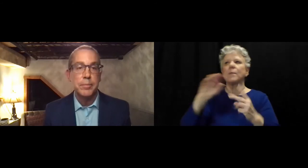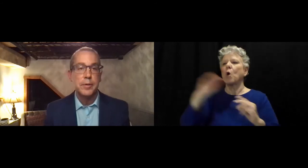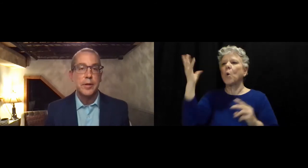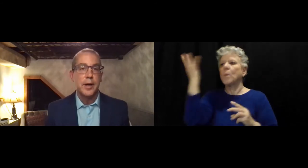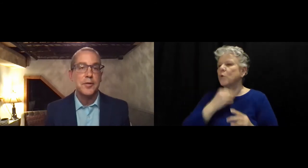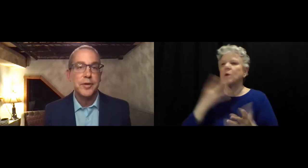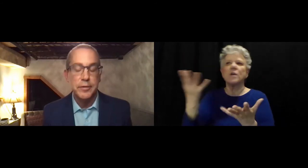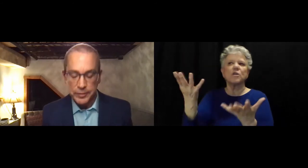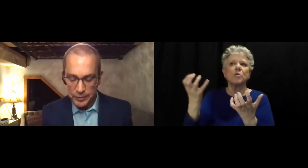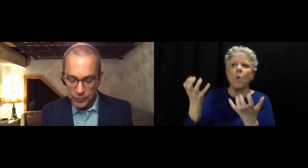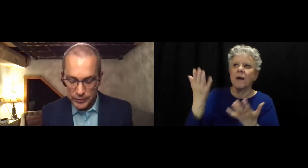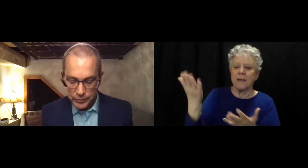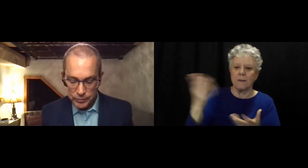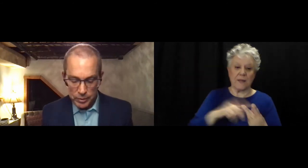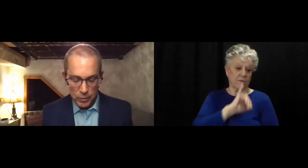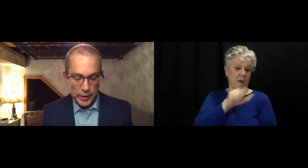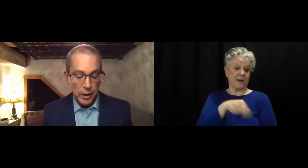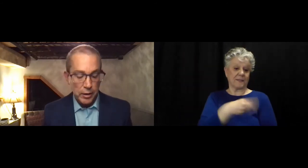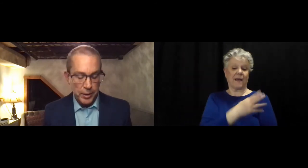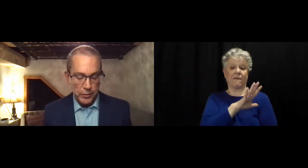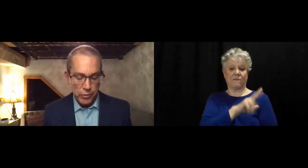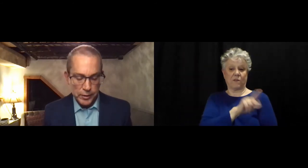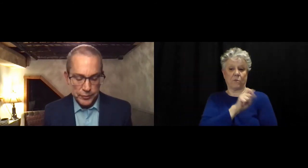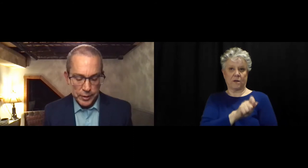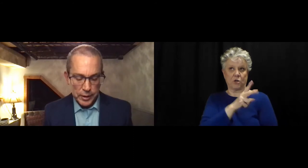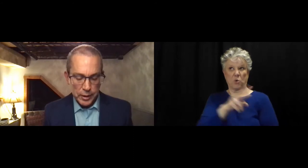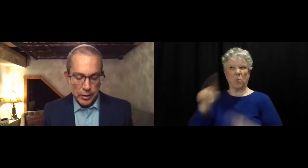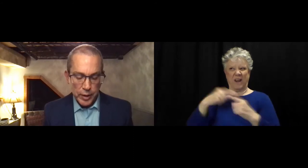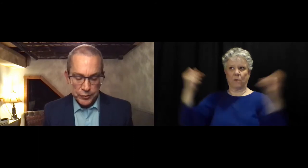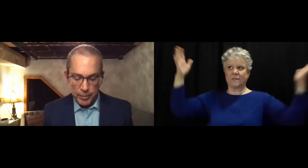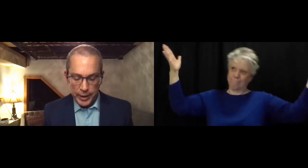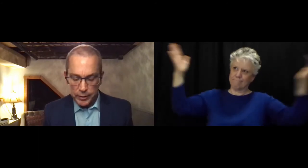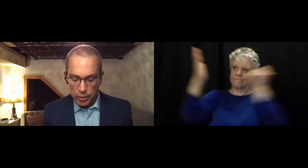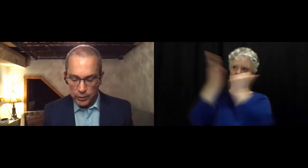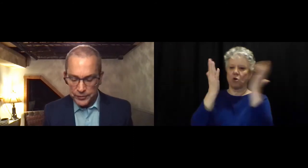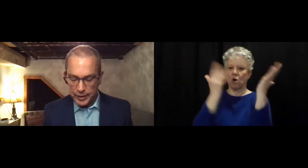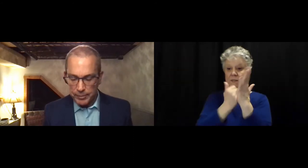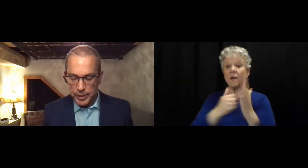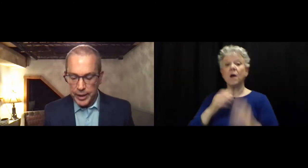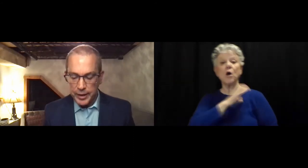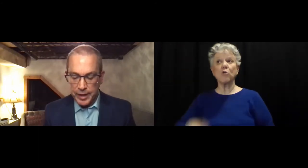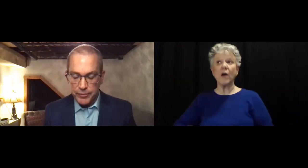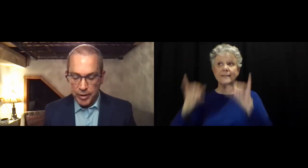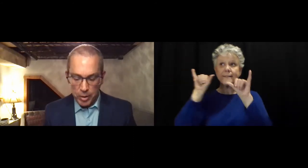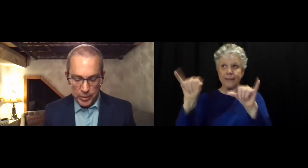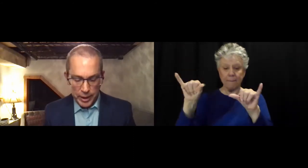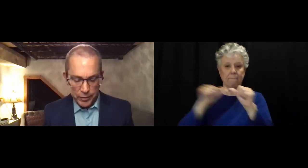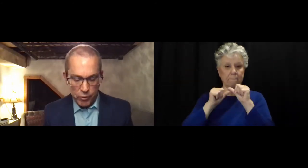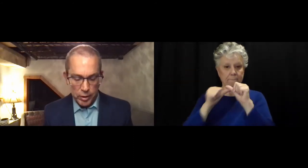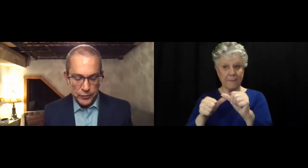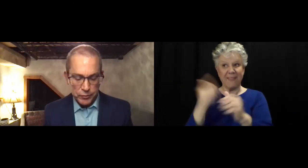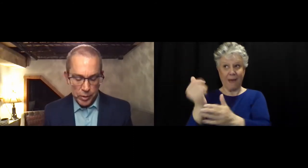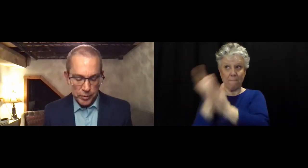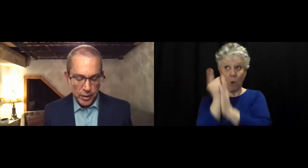him, Isaiah 53:2, when he hung upon the cross, Christ remained all the same, and in that very moment on